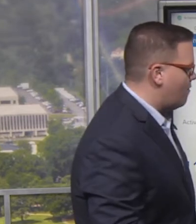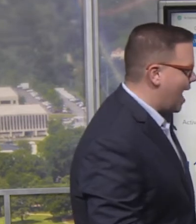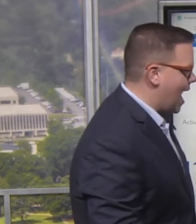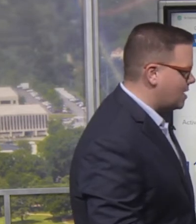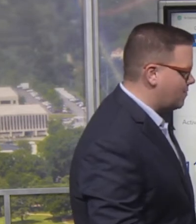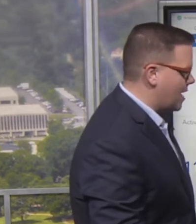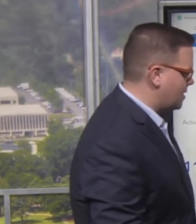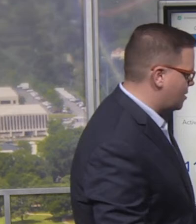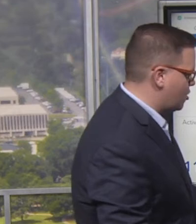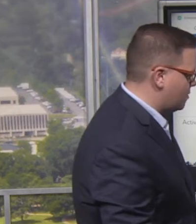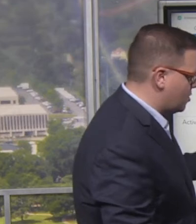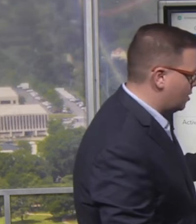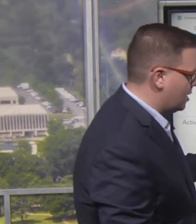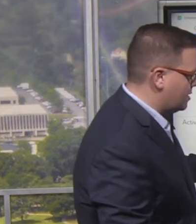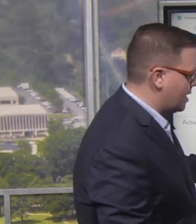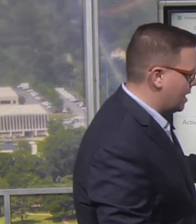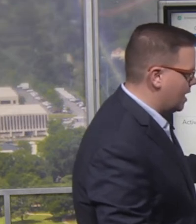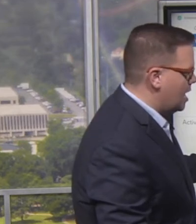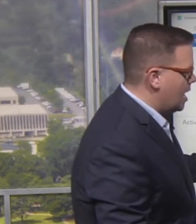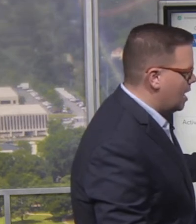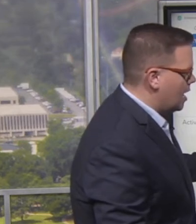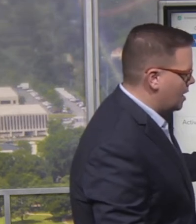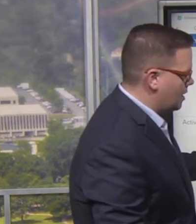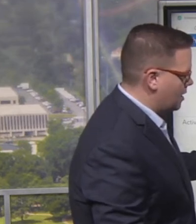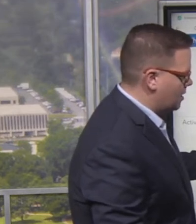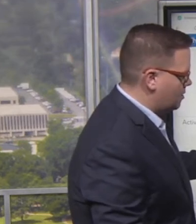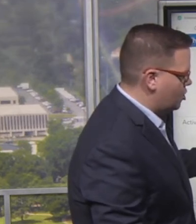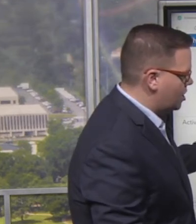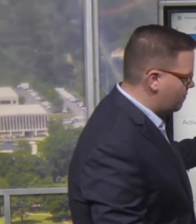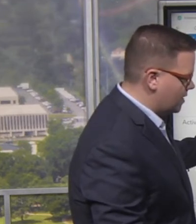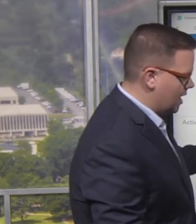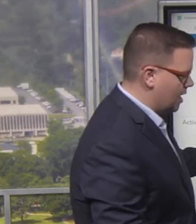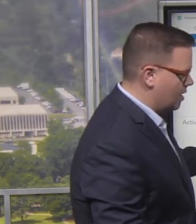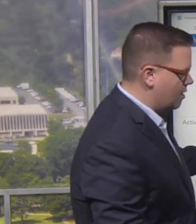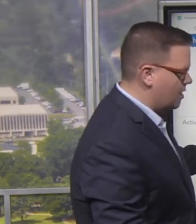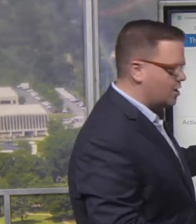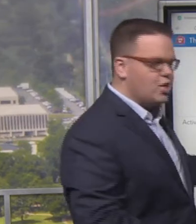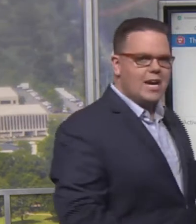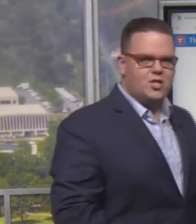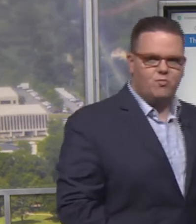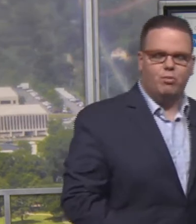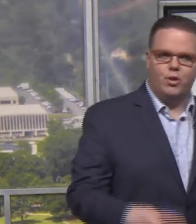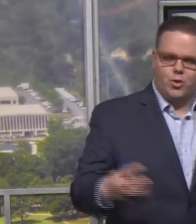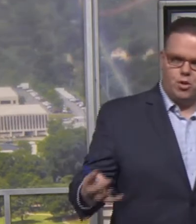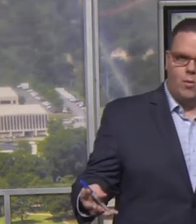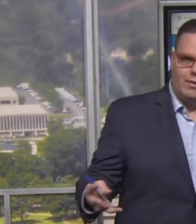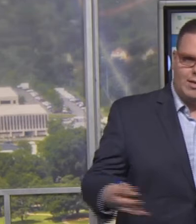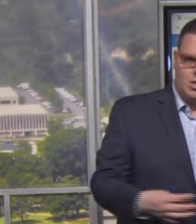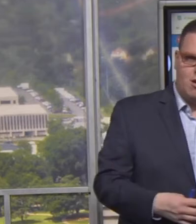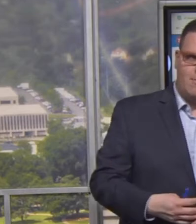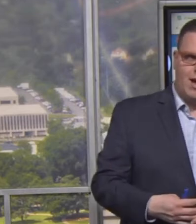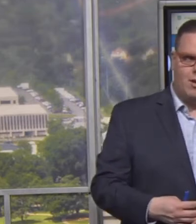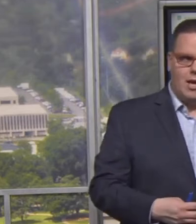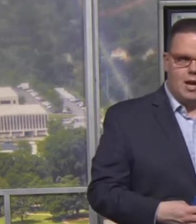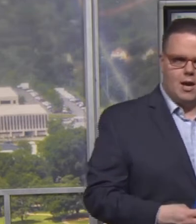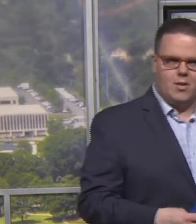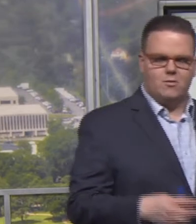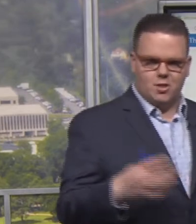of active cases. You have certainly seen a shift in the shades of blue. You know, I like to talk